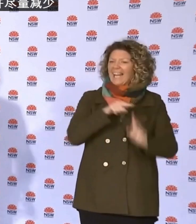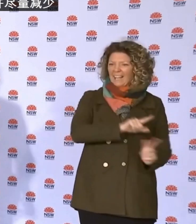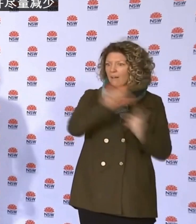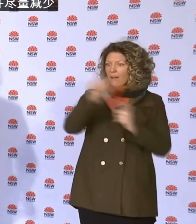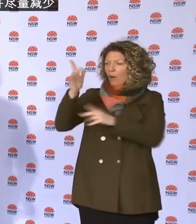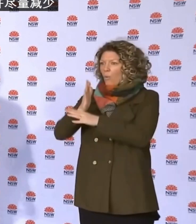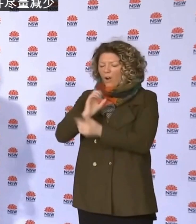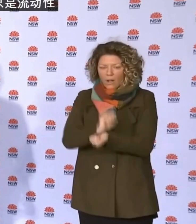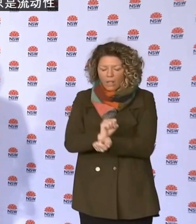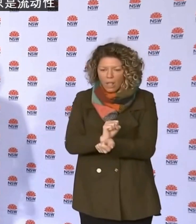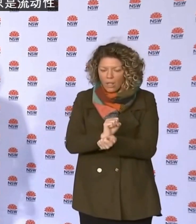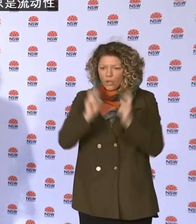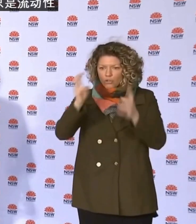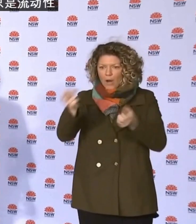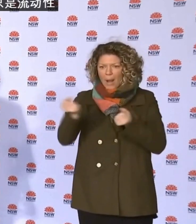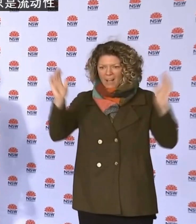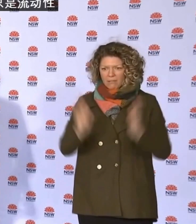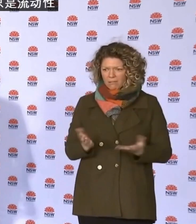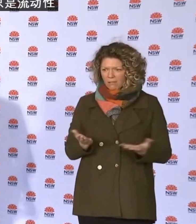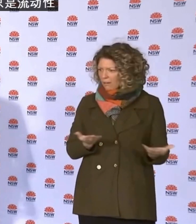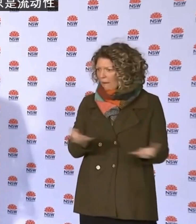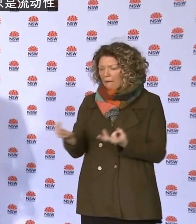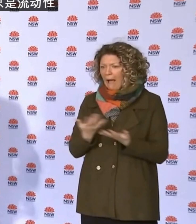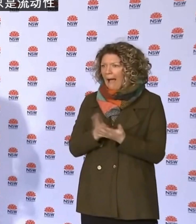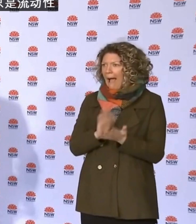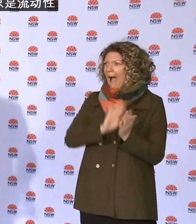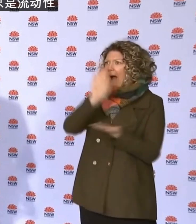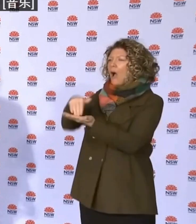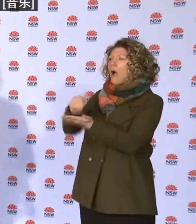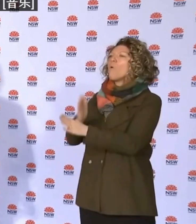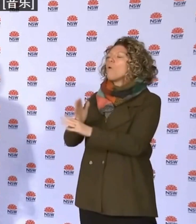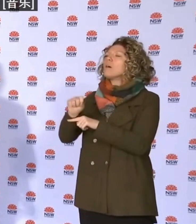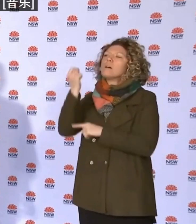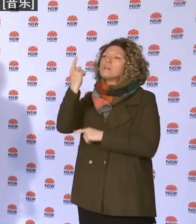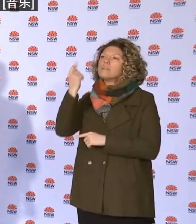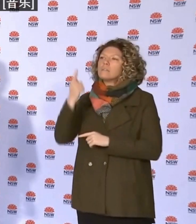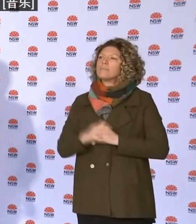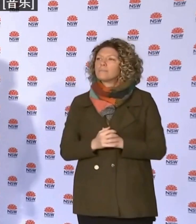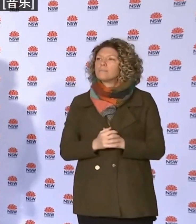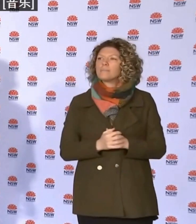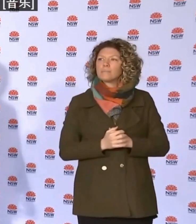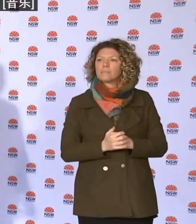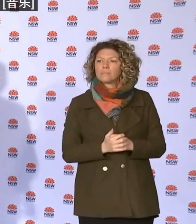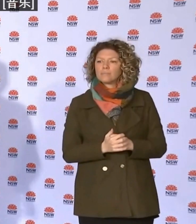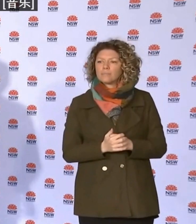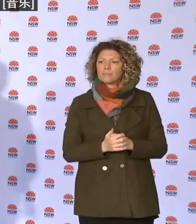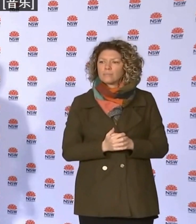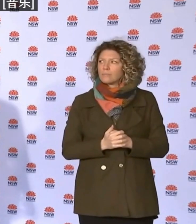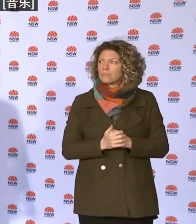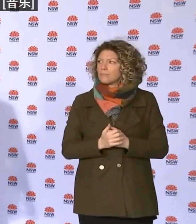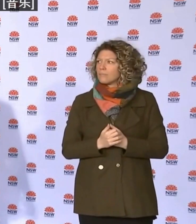to try and minimise having people come out of that area, but also just mobility. But yeah, it's being looked at.